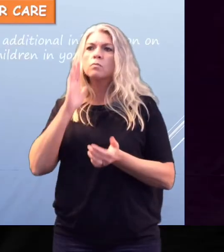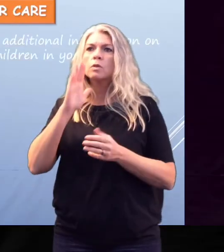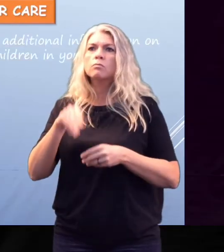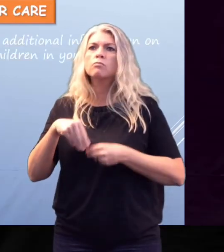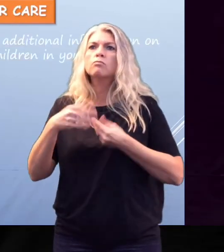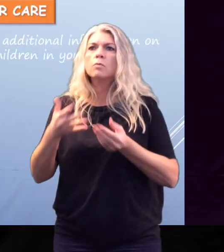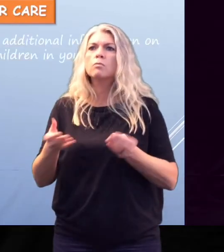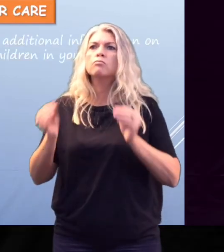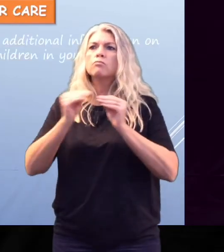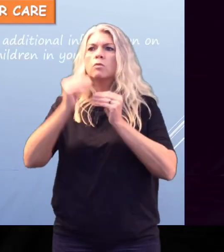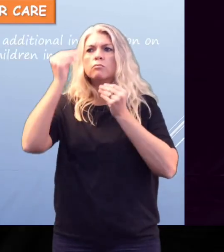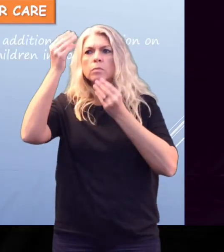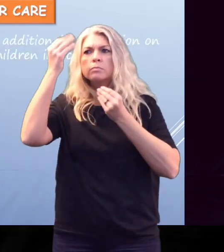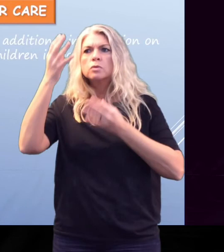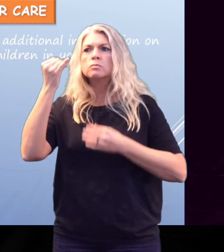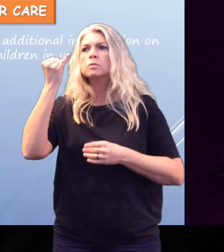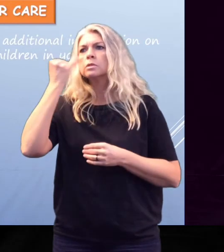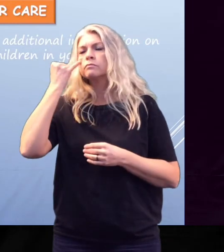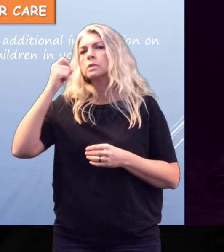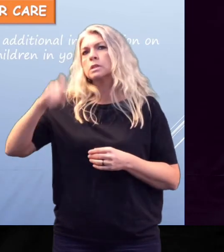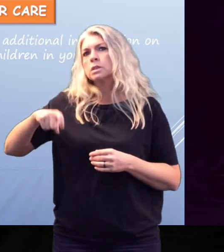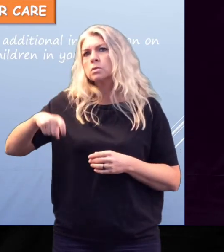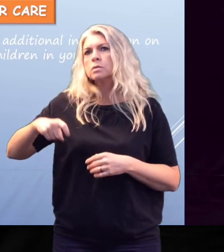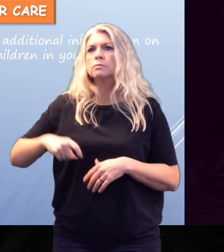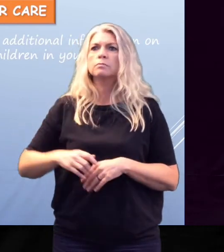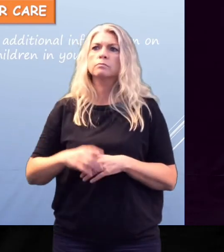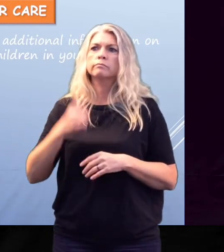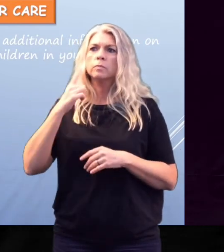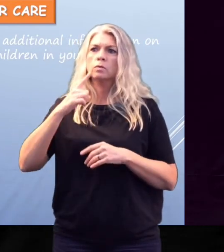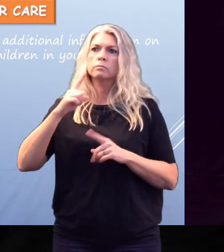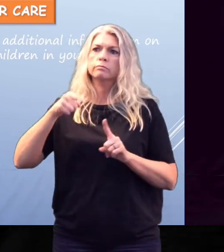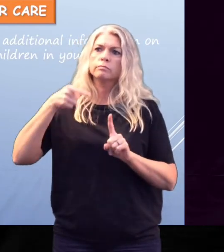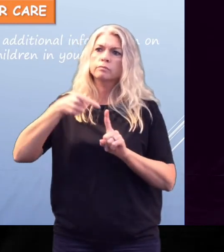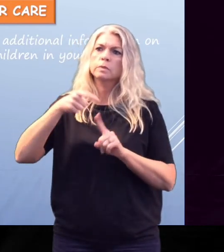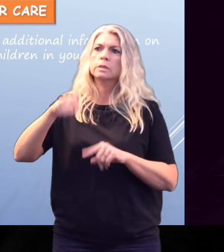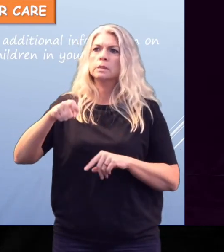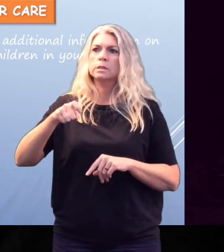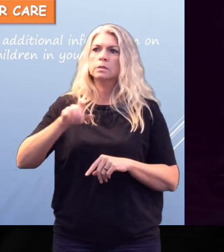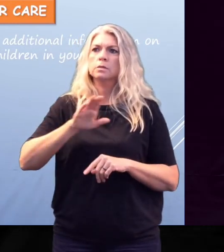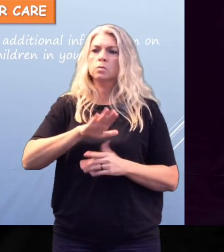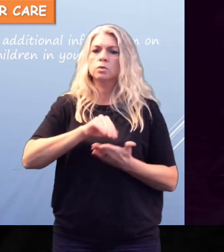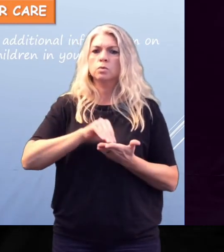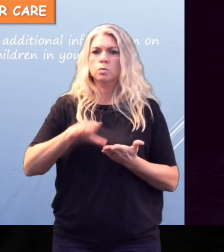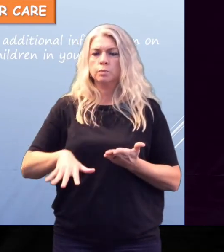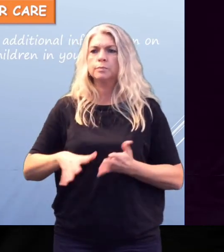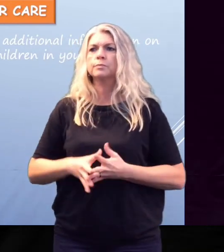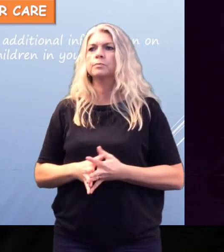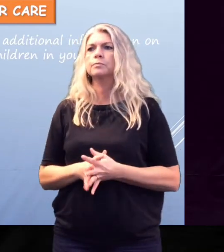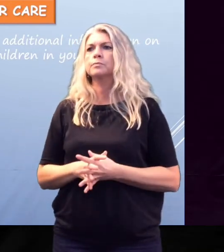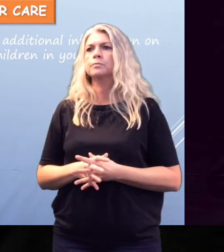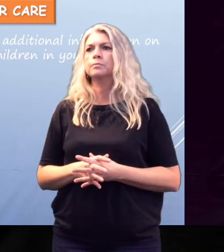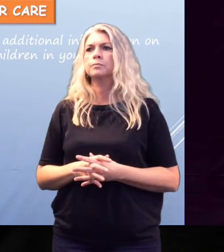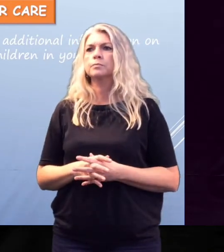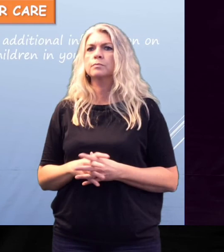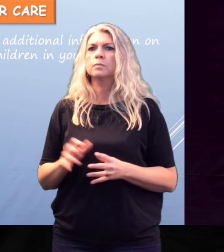The nurse will provide additional information, if necessary, on specific needs of children in your